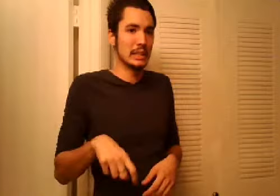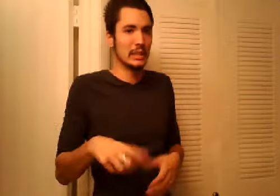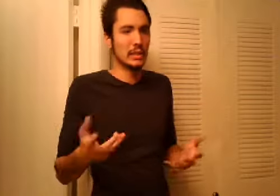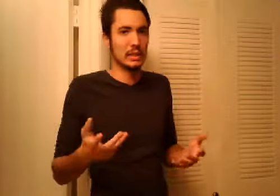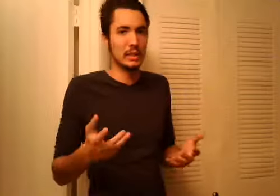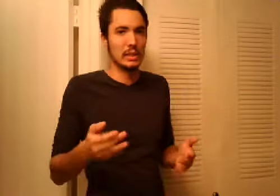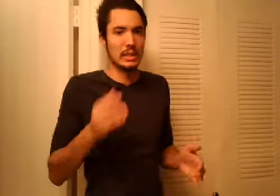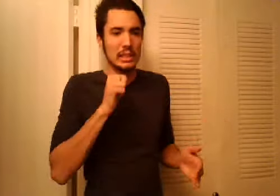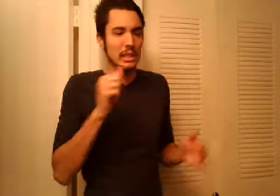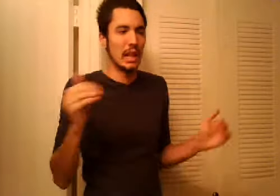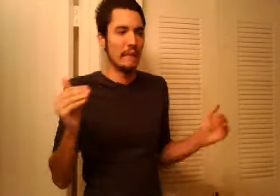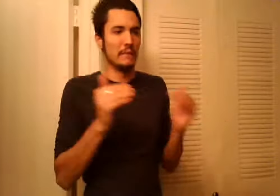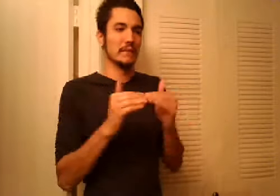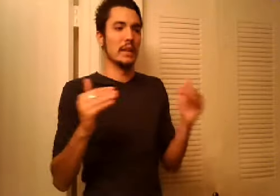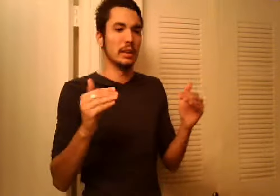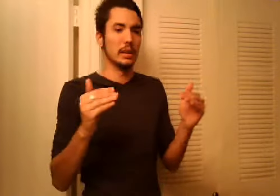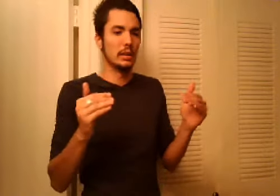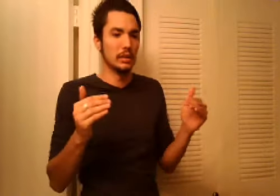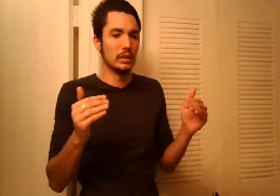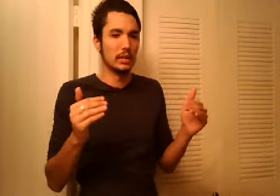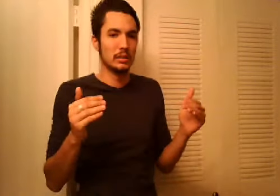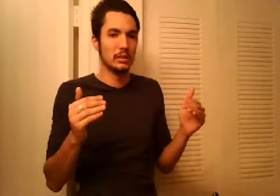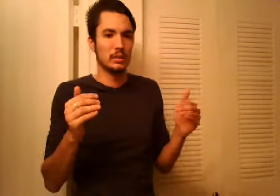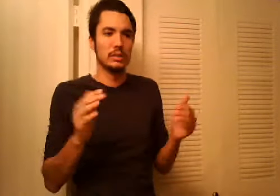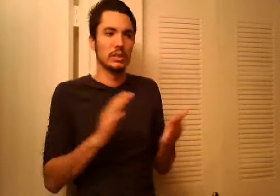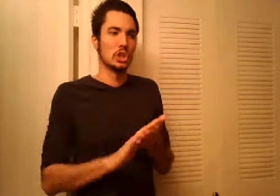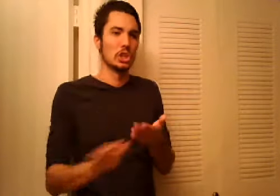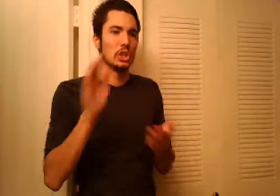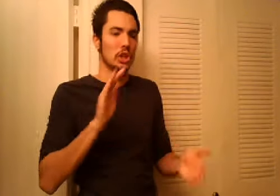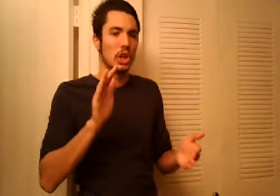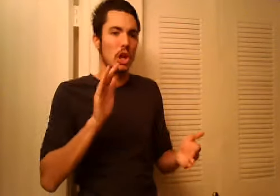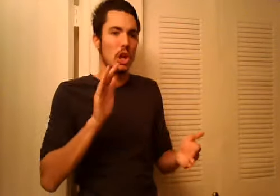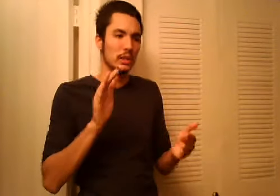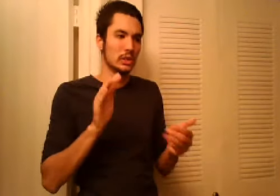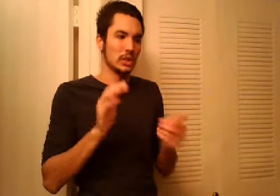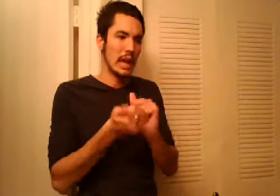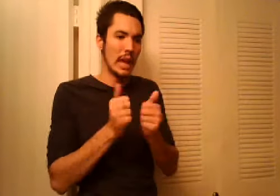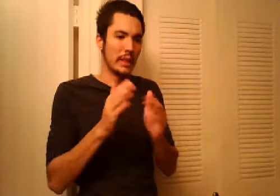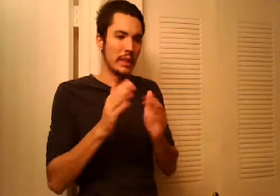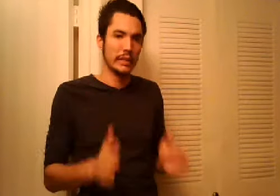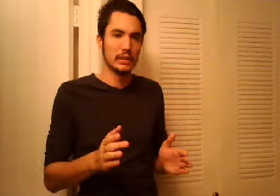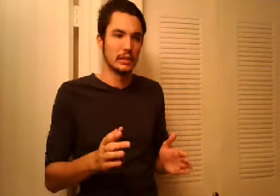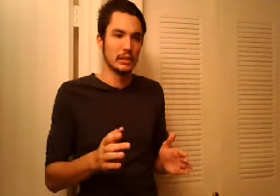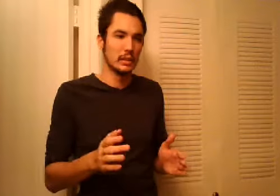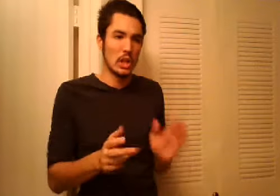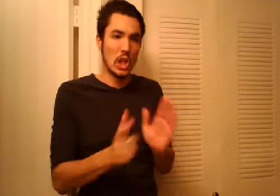Why do we have arcane laws that tell college athletes they can't participate in labor? That's the question.